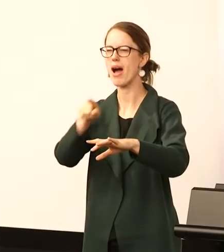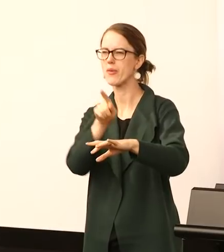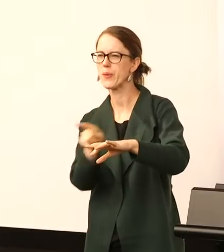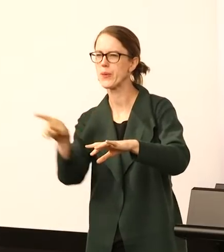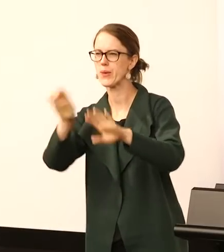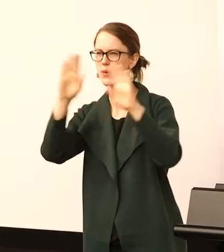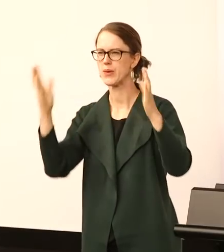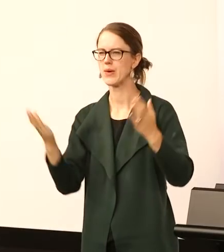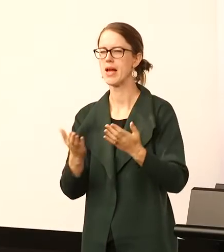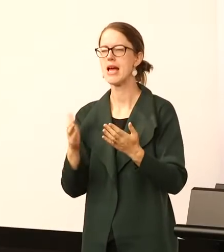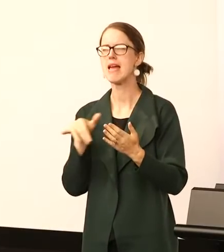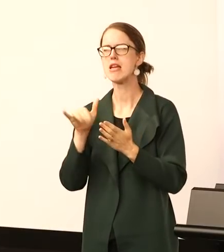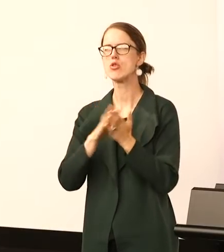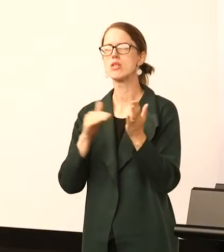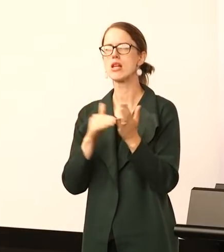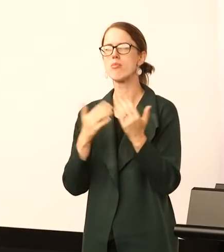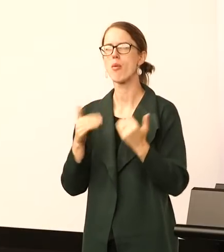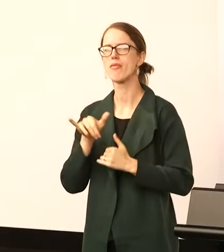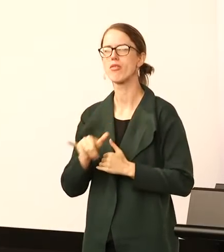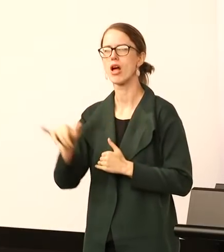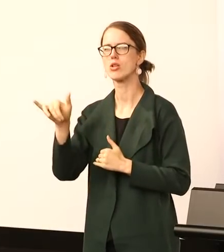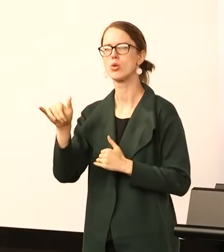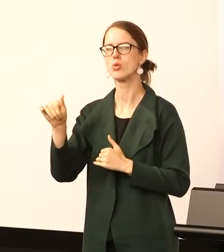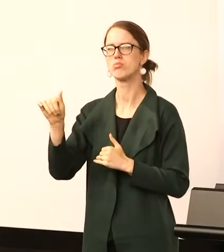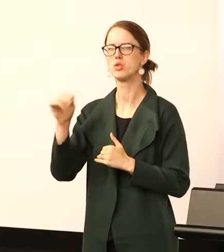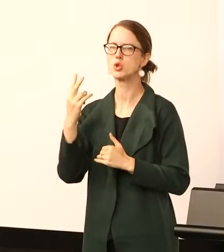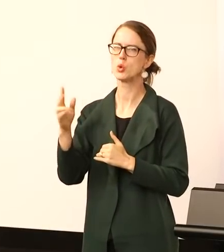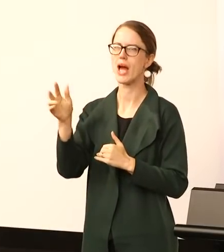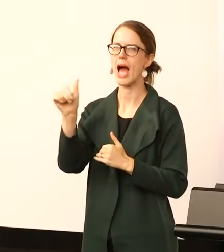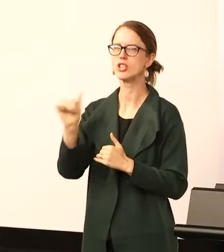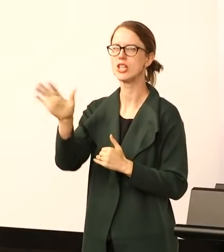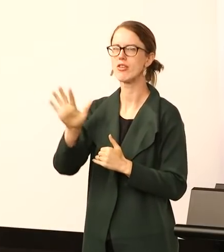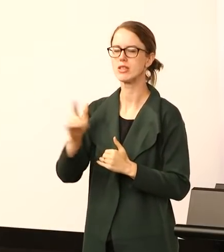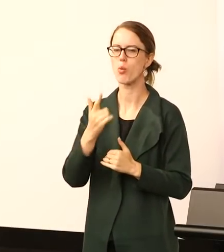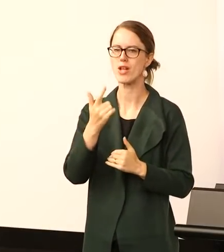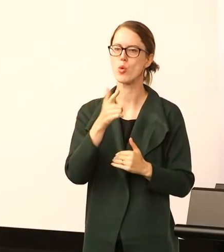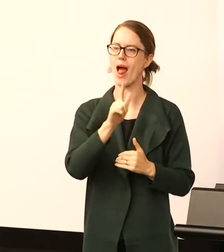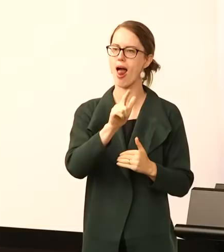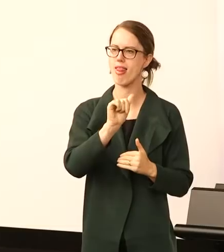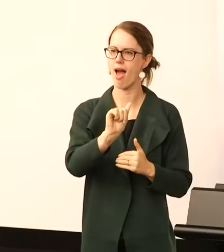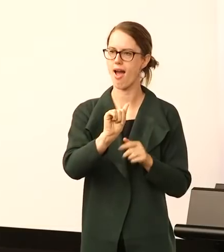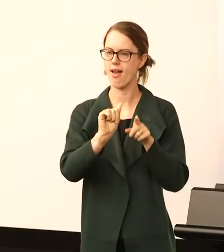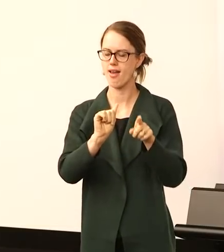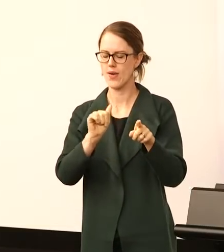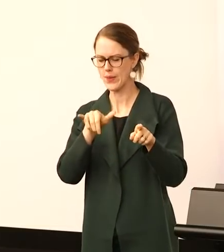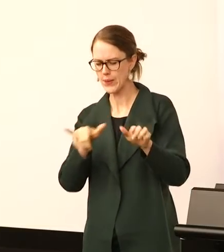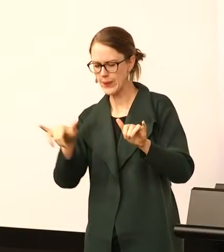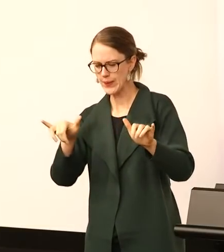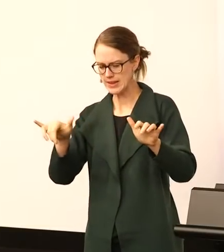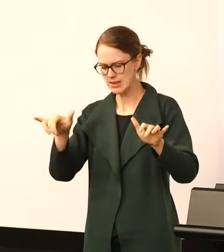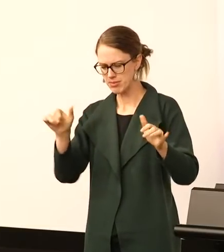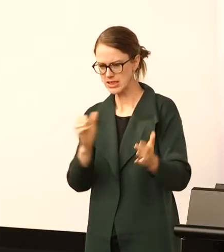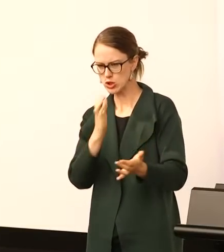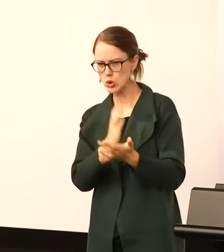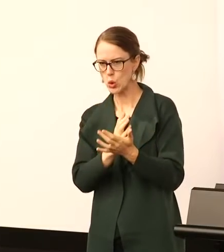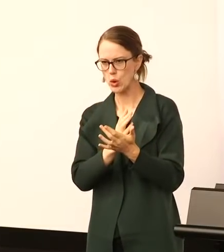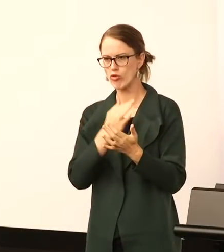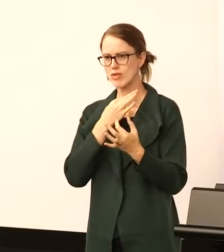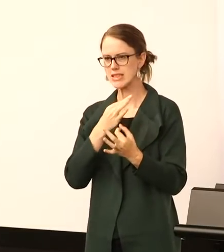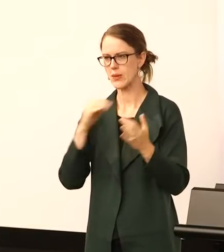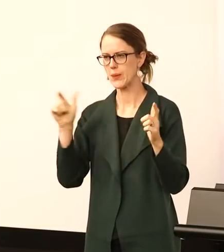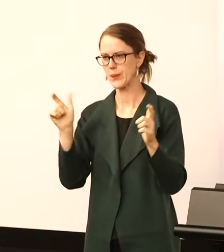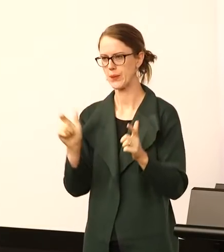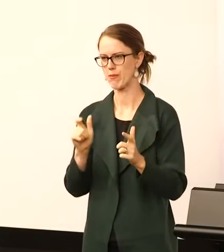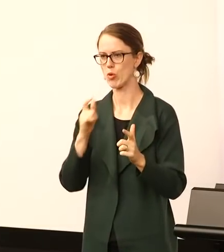at the moment. Air New Zealand has flights two to Asian destinations and one to Los Angeles, and we're just looking at how we can make sure that the risk there